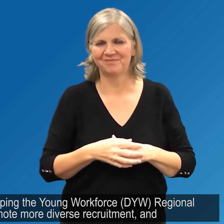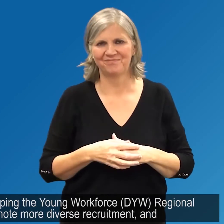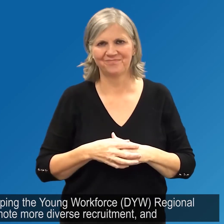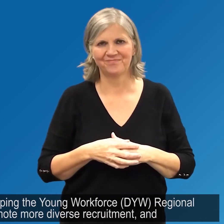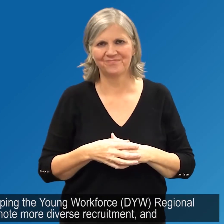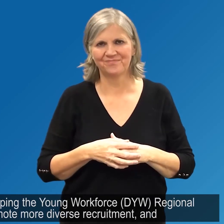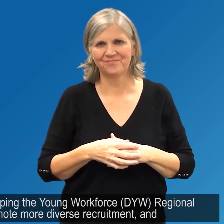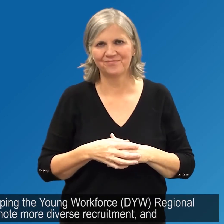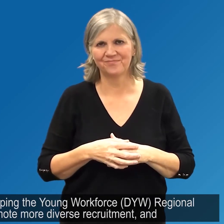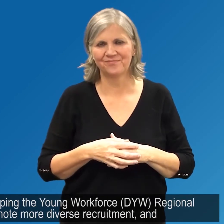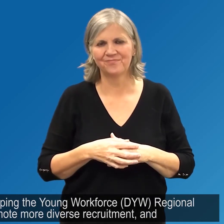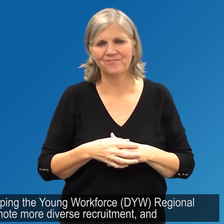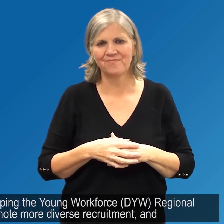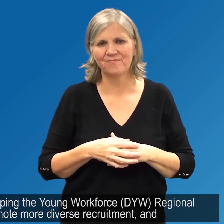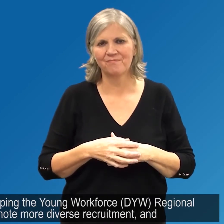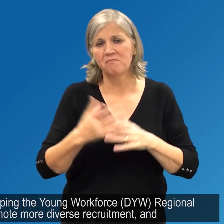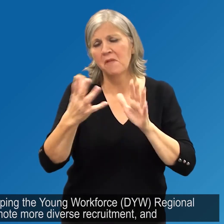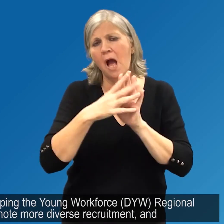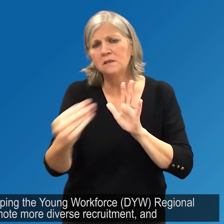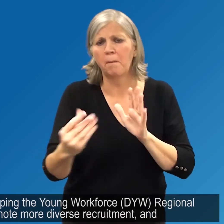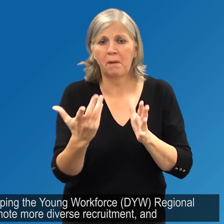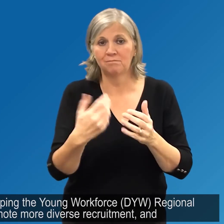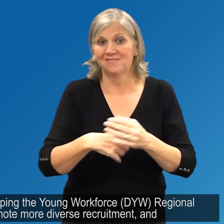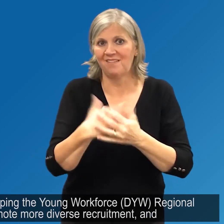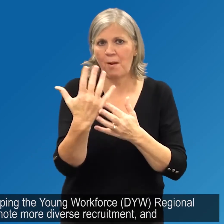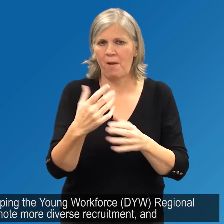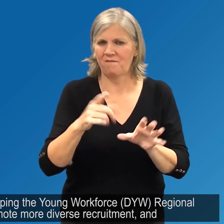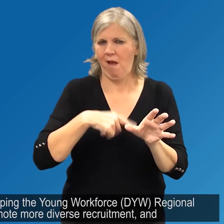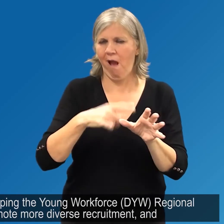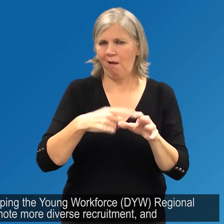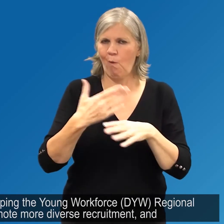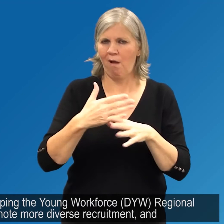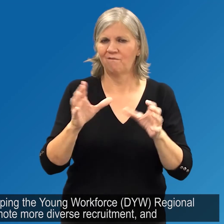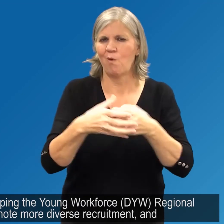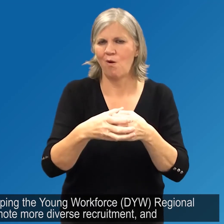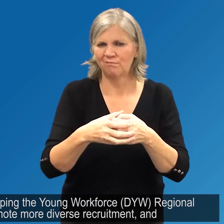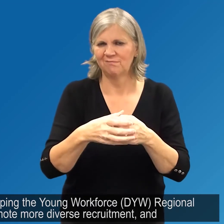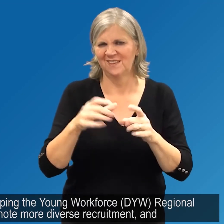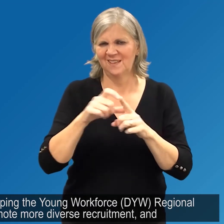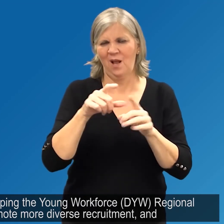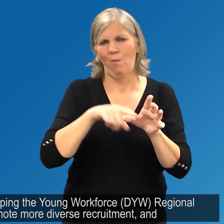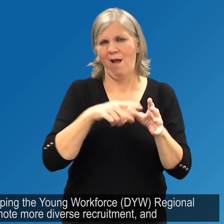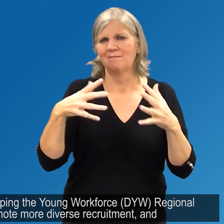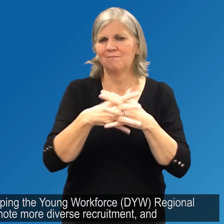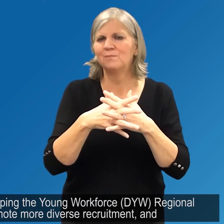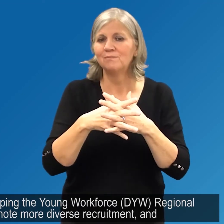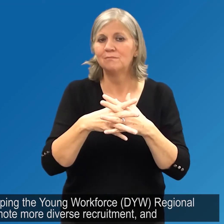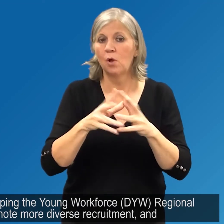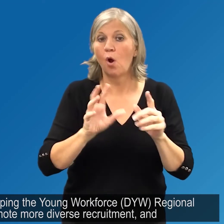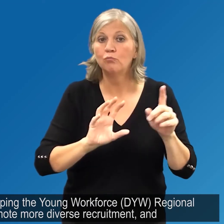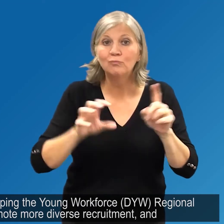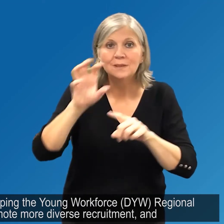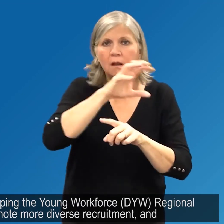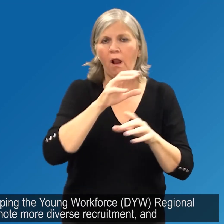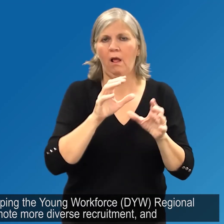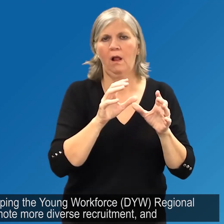For example, the Developing the Young Workforce DYW regional groups to promote more diverse recruitment